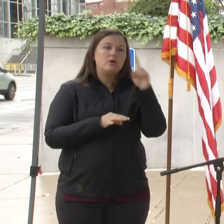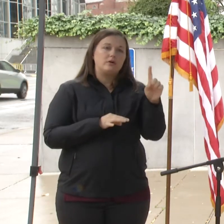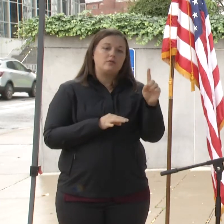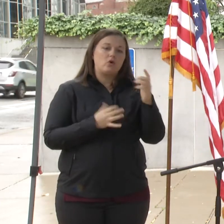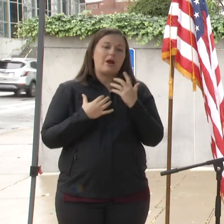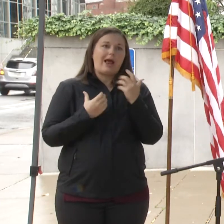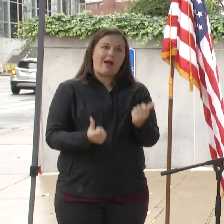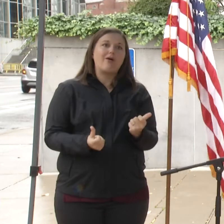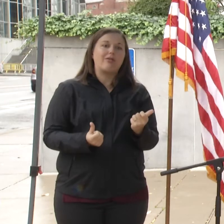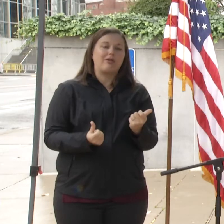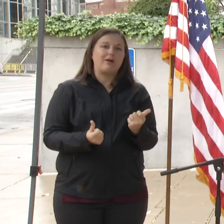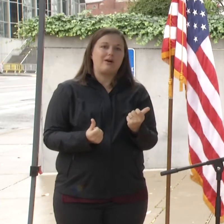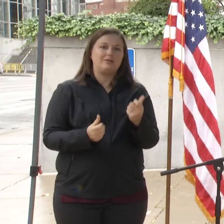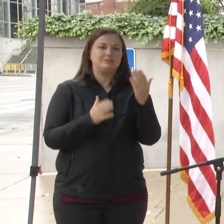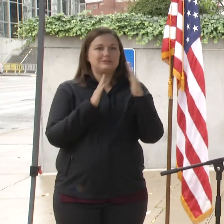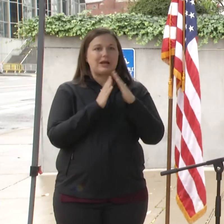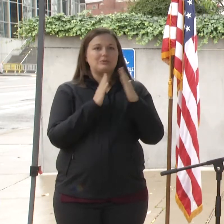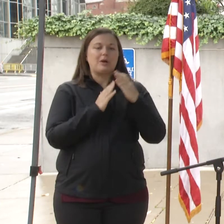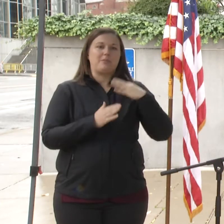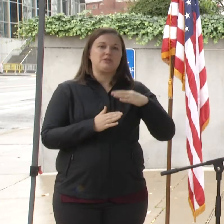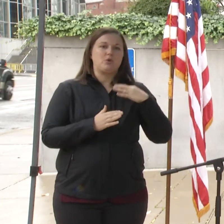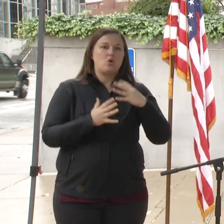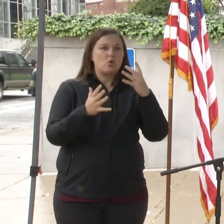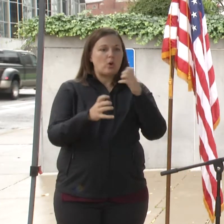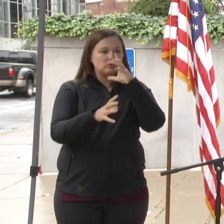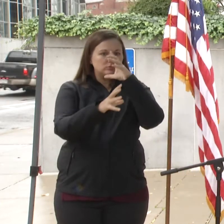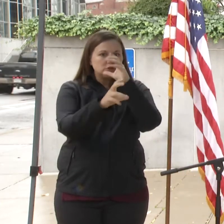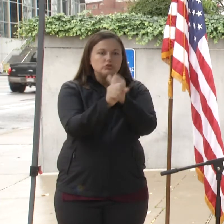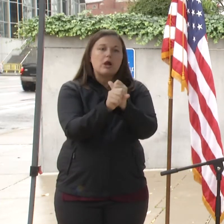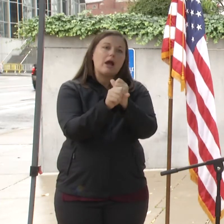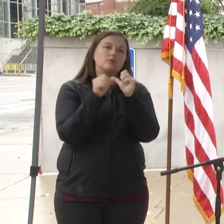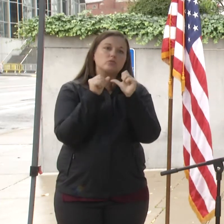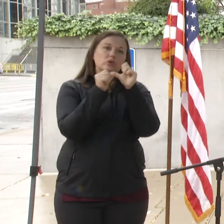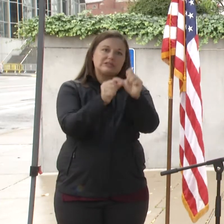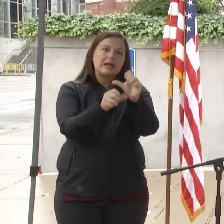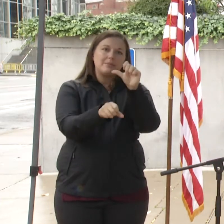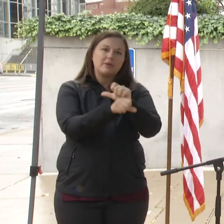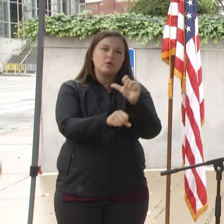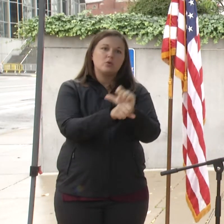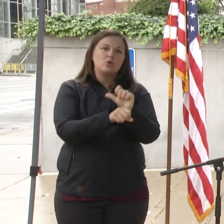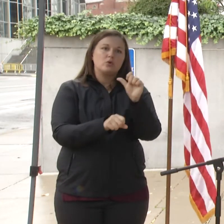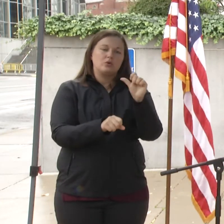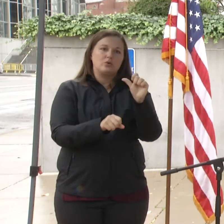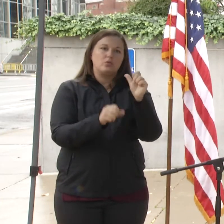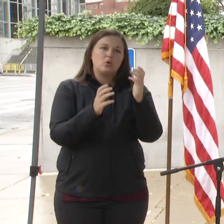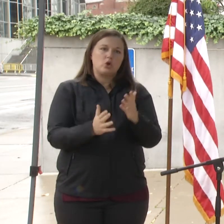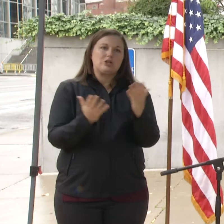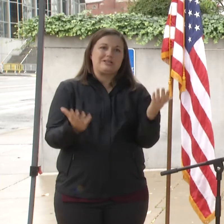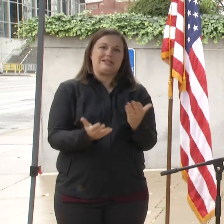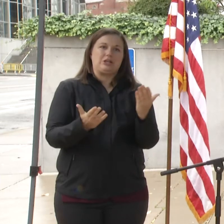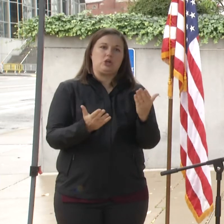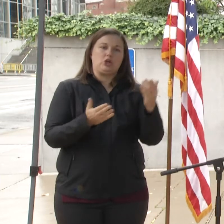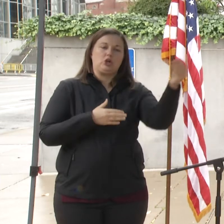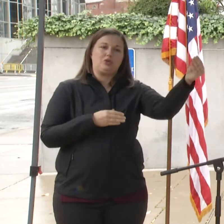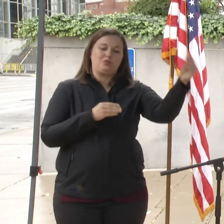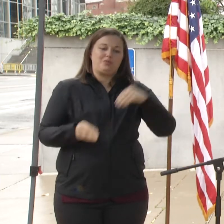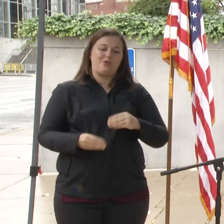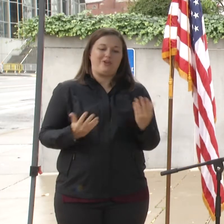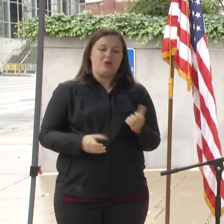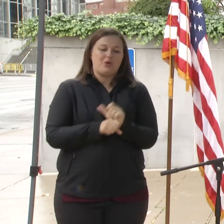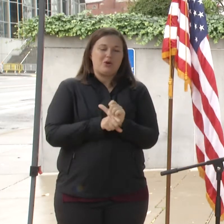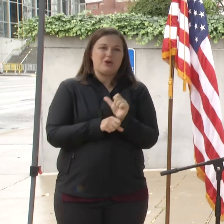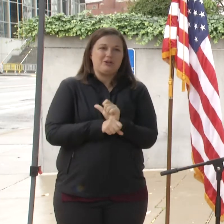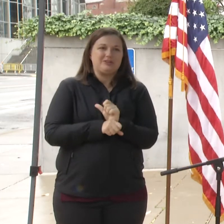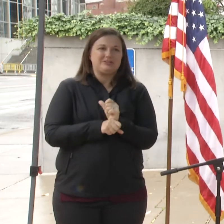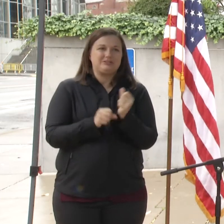of downtown Pittsburgh as we work to attract and retain the workforce of the 21st century. There are countless studies that show